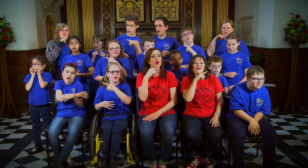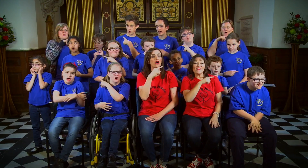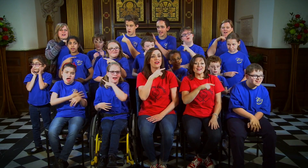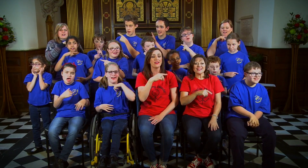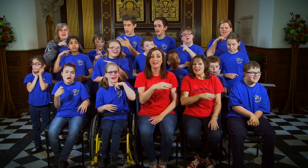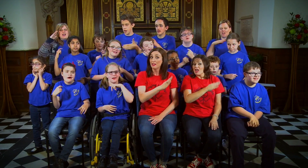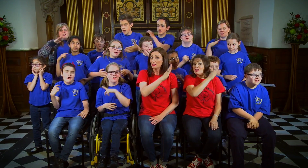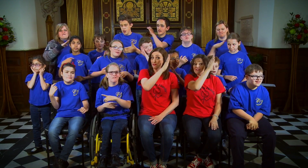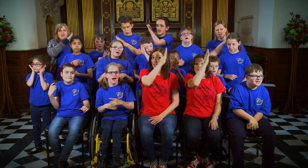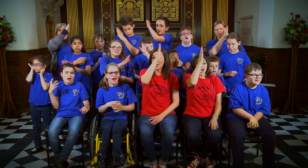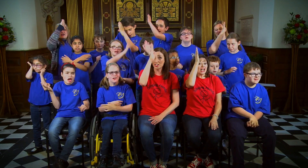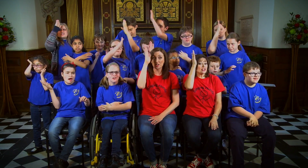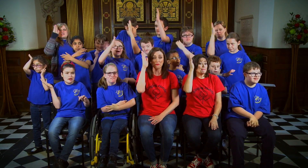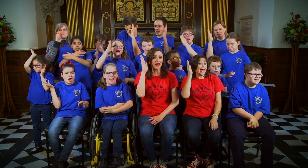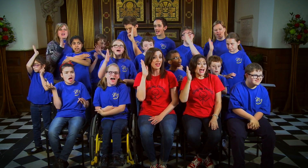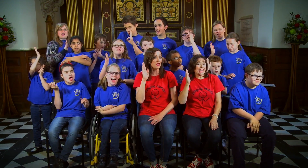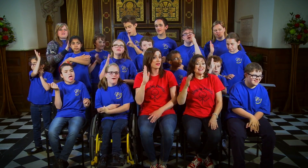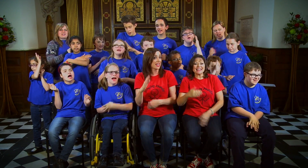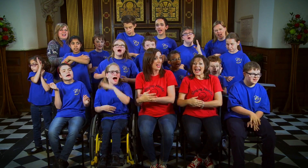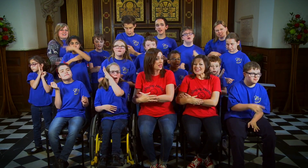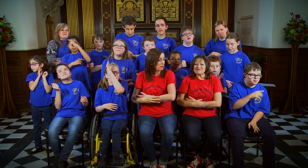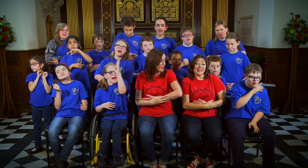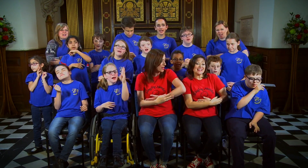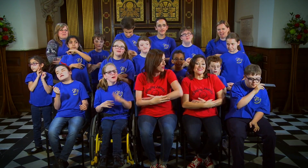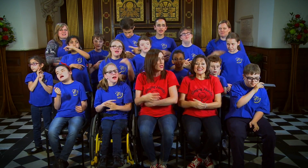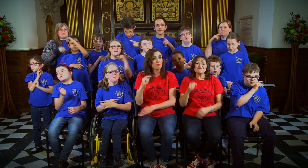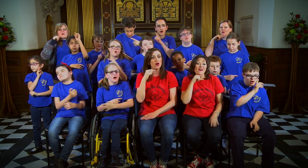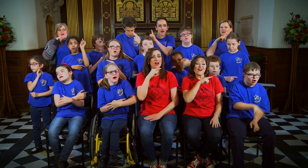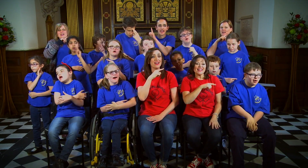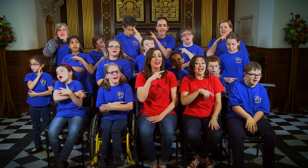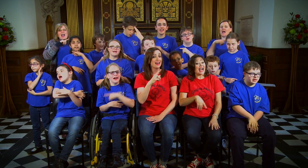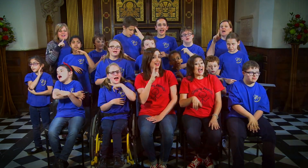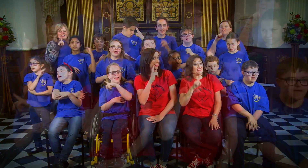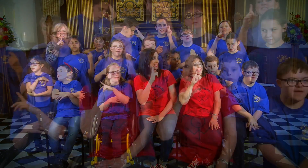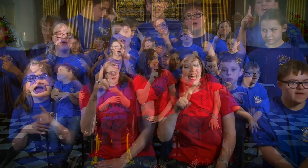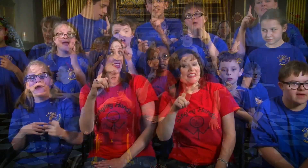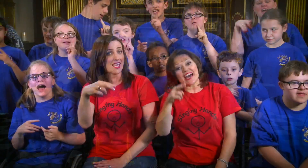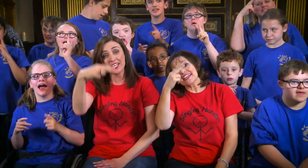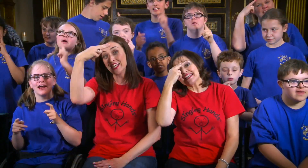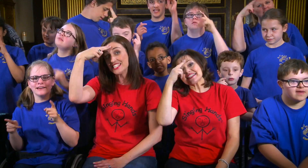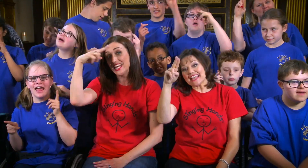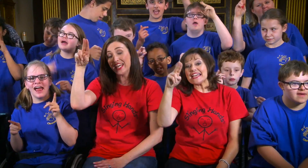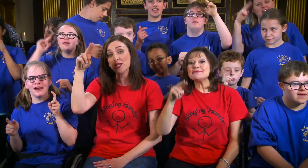boy. The Virgin Mary had a baby boy. And they say that his name